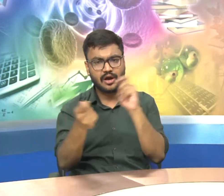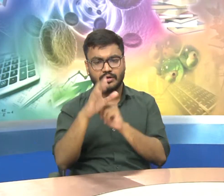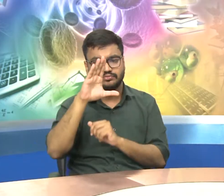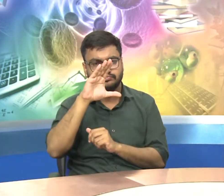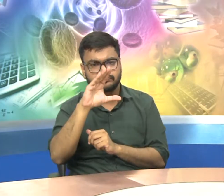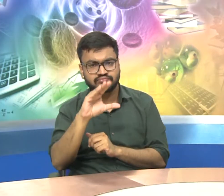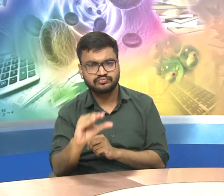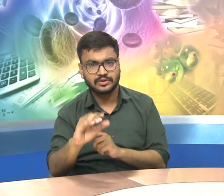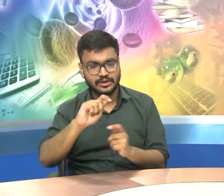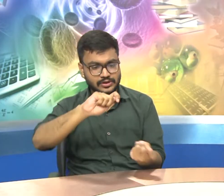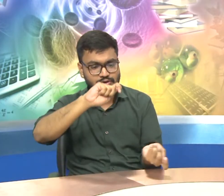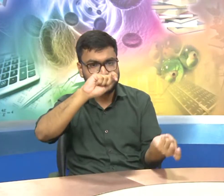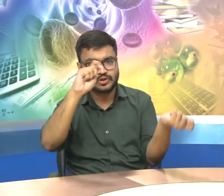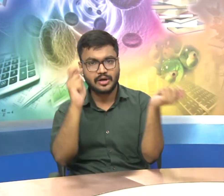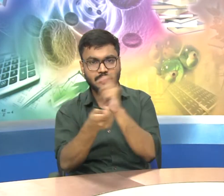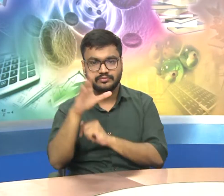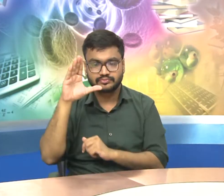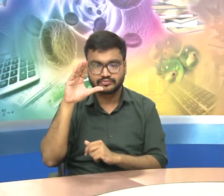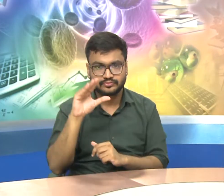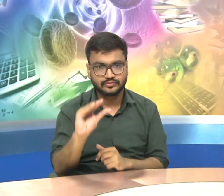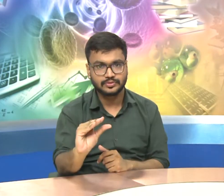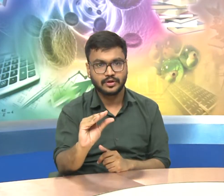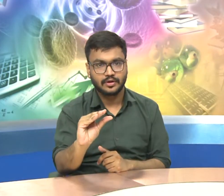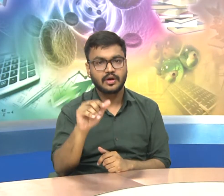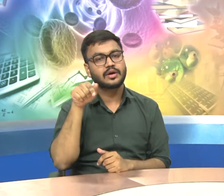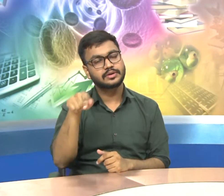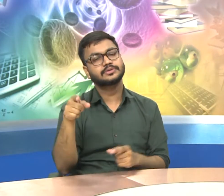It means survival of the fittest.